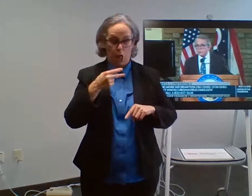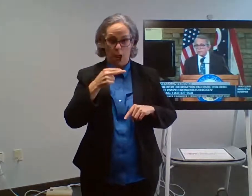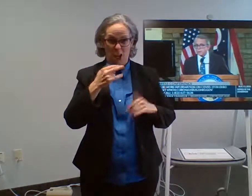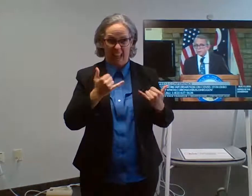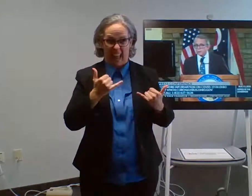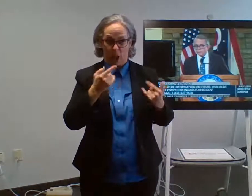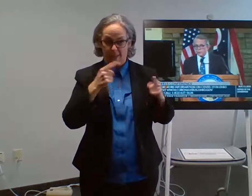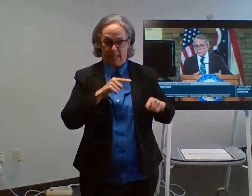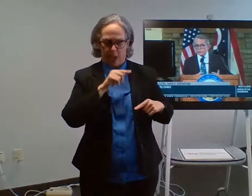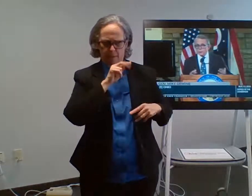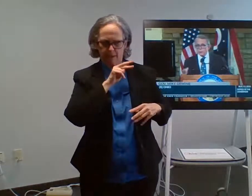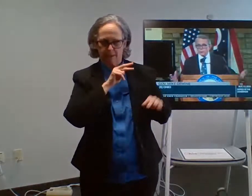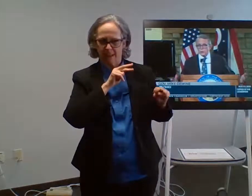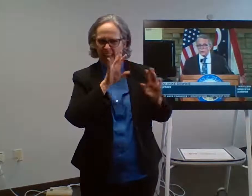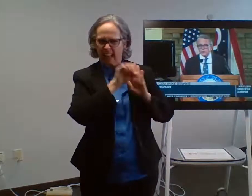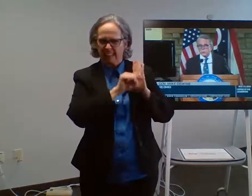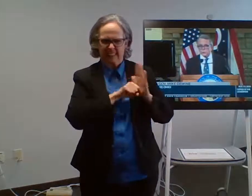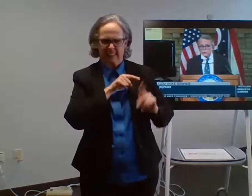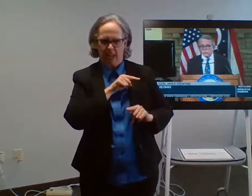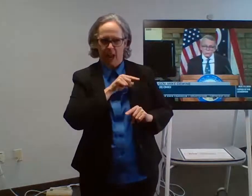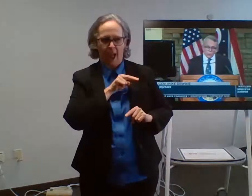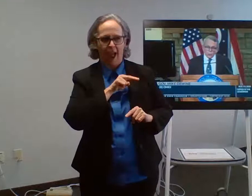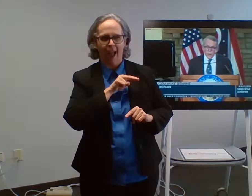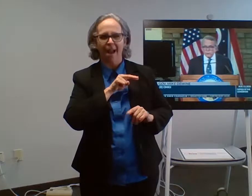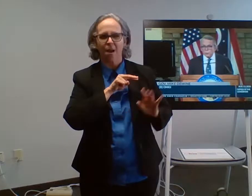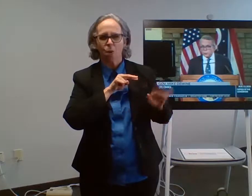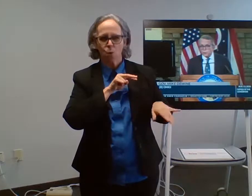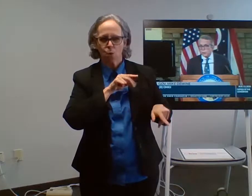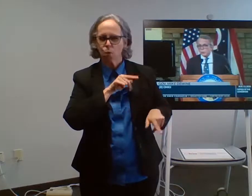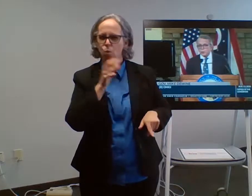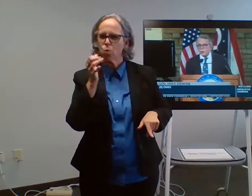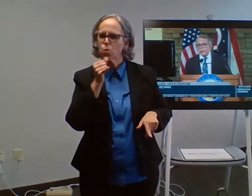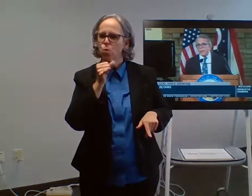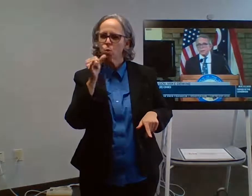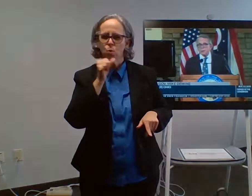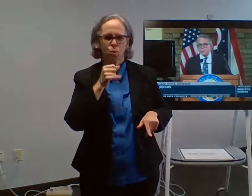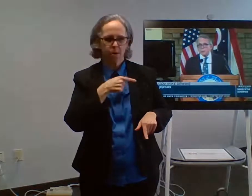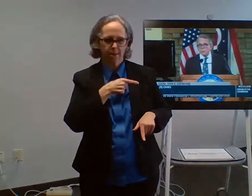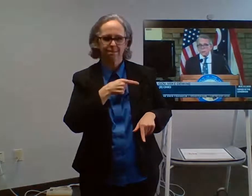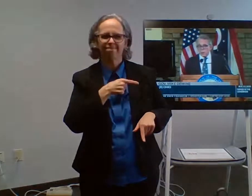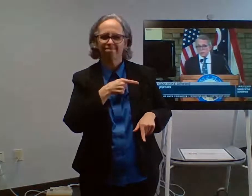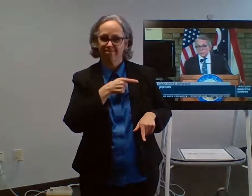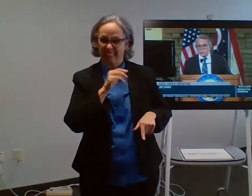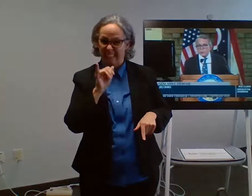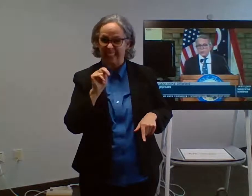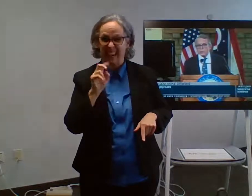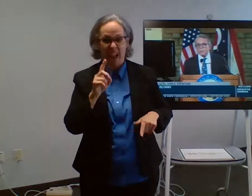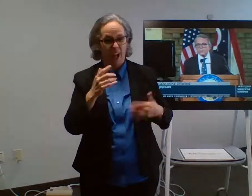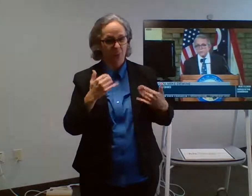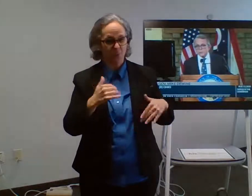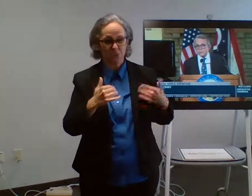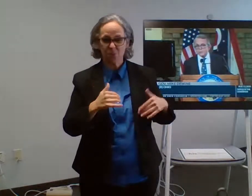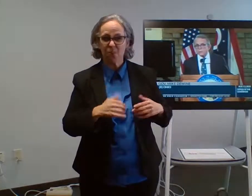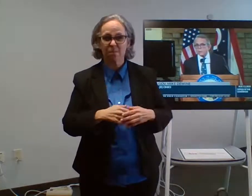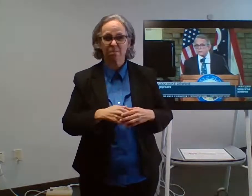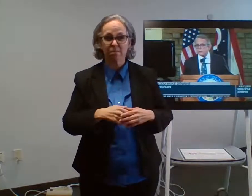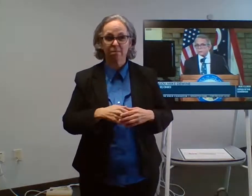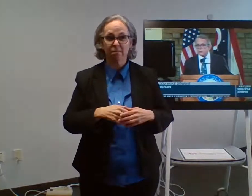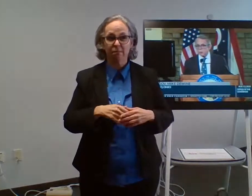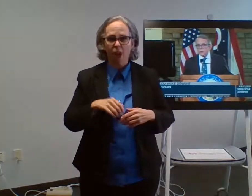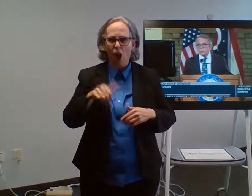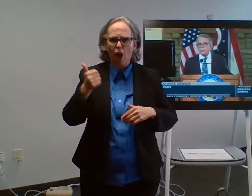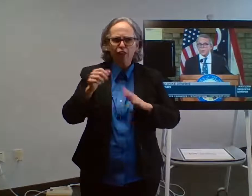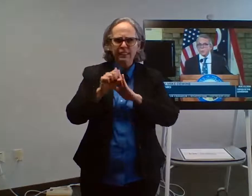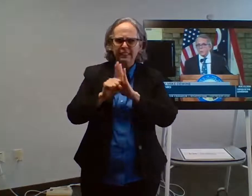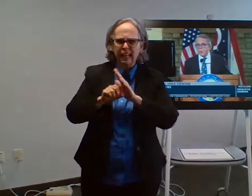ahead of us in opening schools, at least in some of their districts. We got to watch what's going on in Indiana. We got to watch what's going on in other states. And then when our